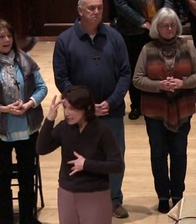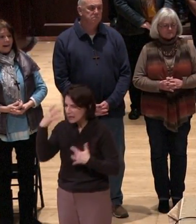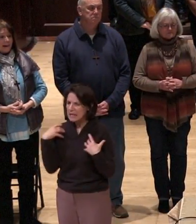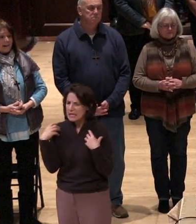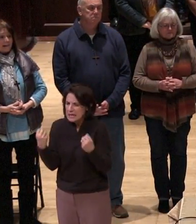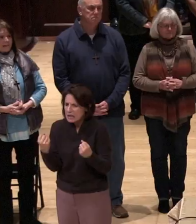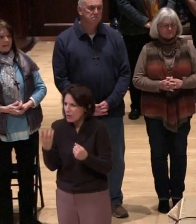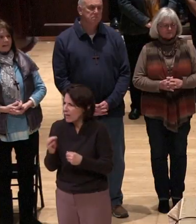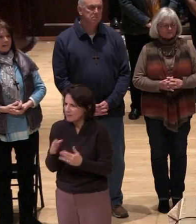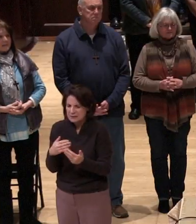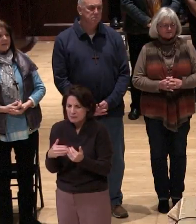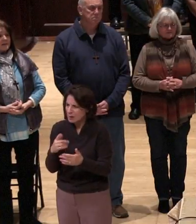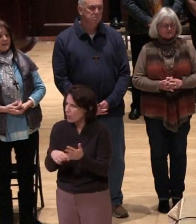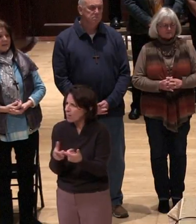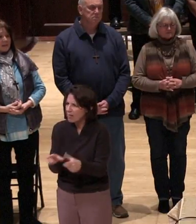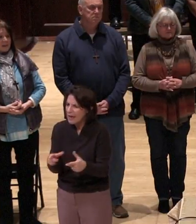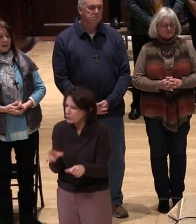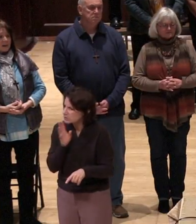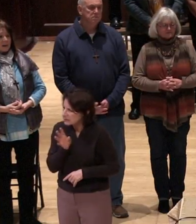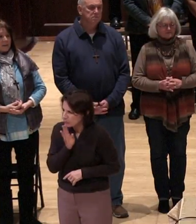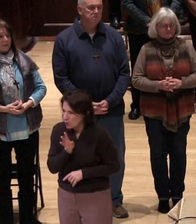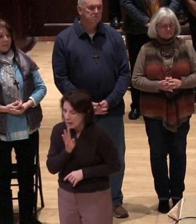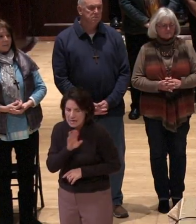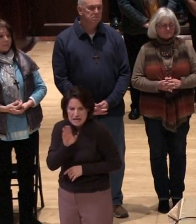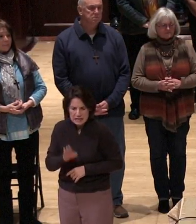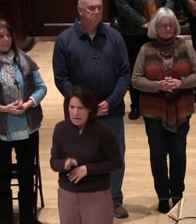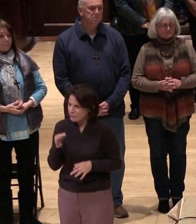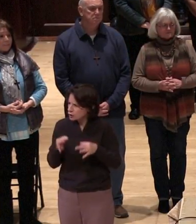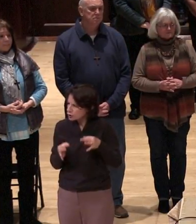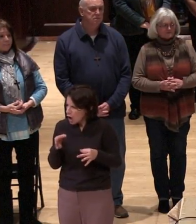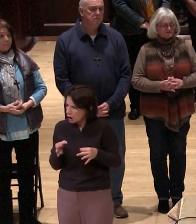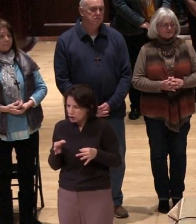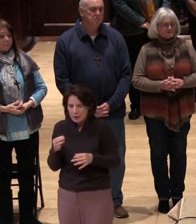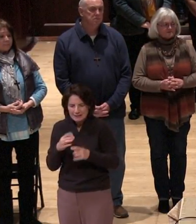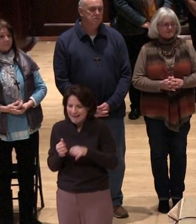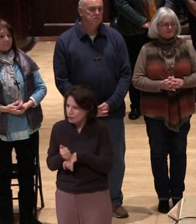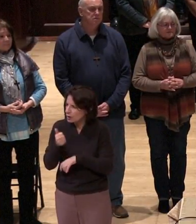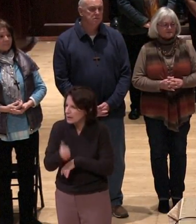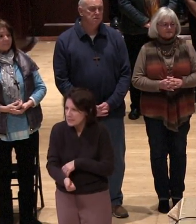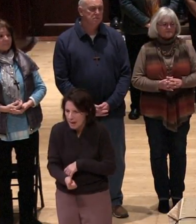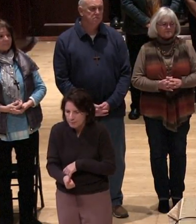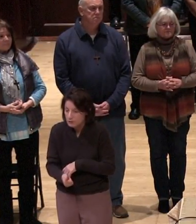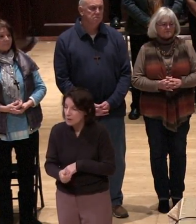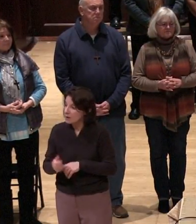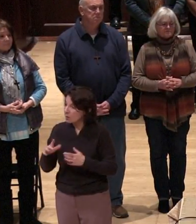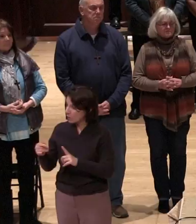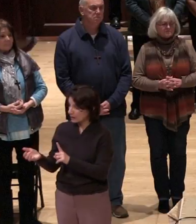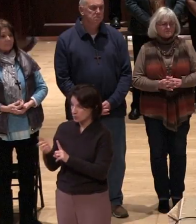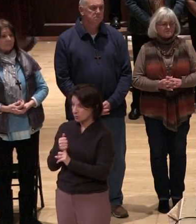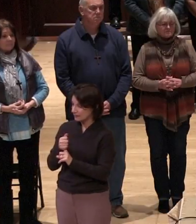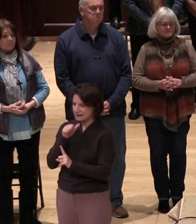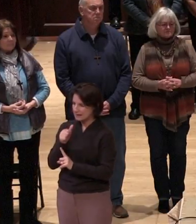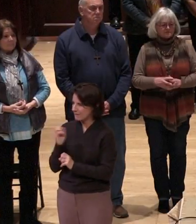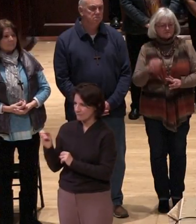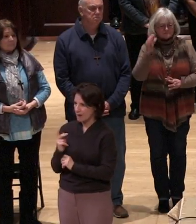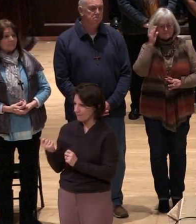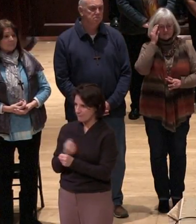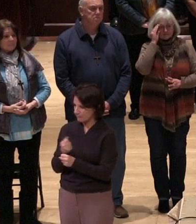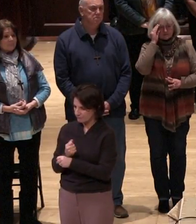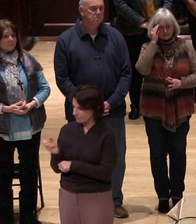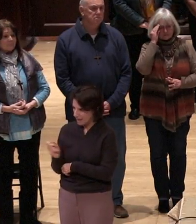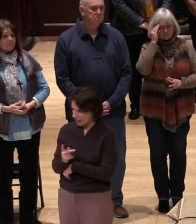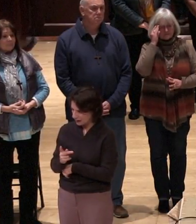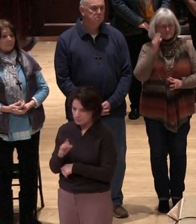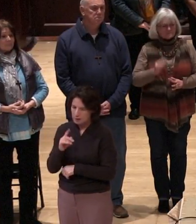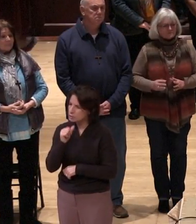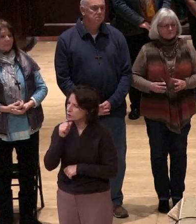what language they spoke. He never made judgments, never condemned anybody. When he was arrested, he didn't fight back, because he